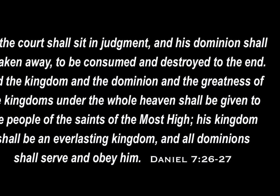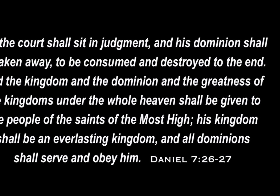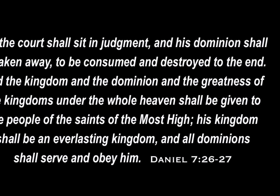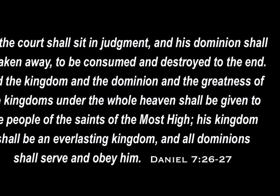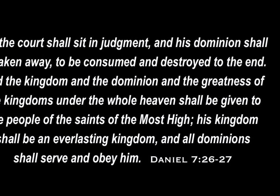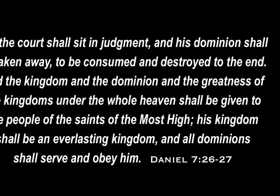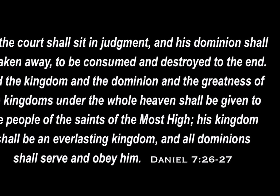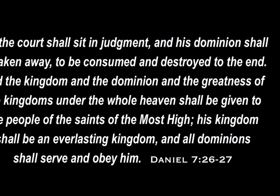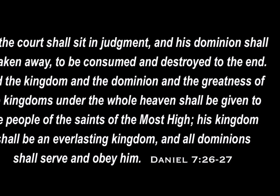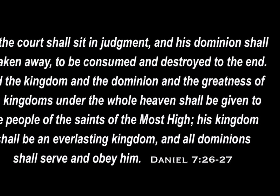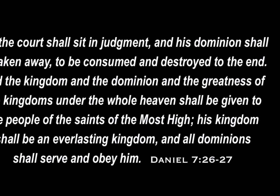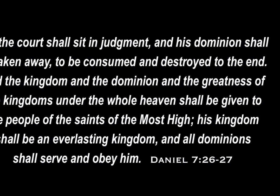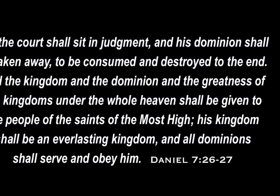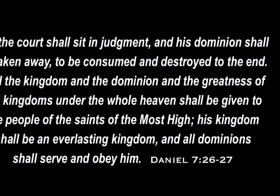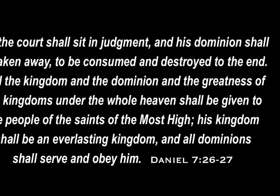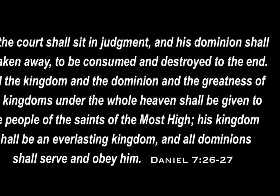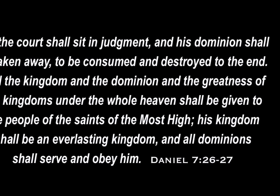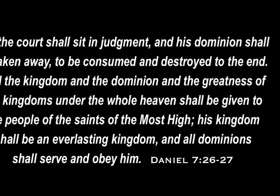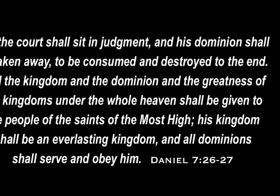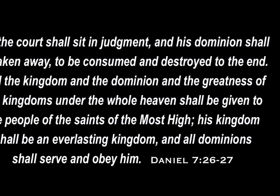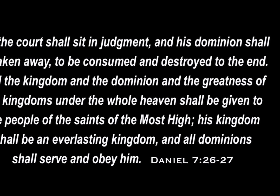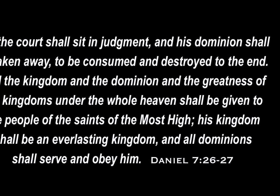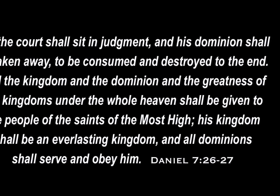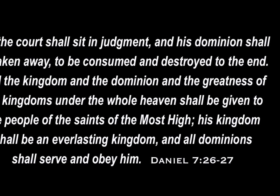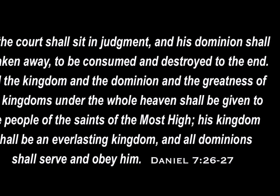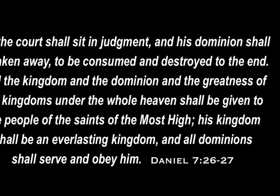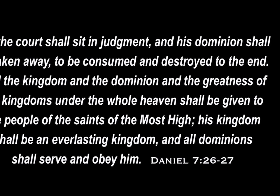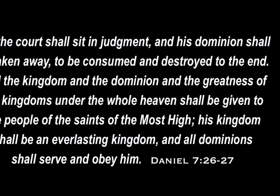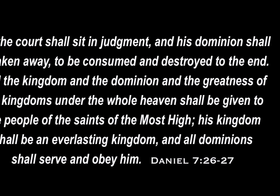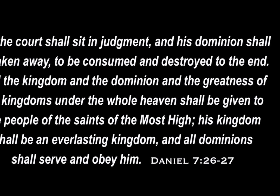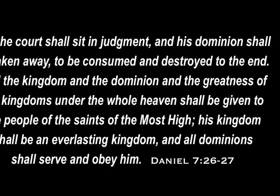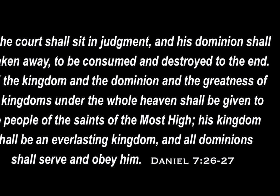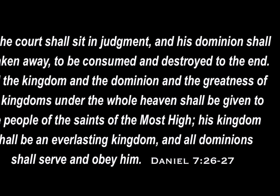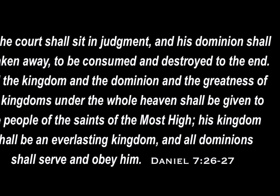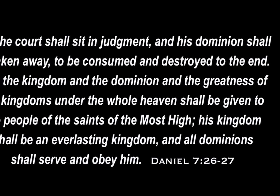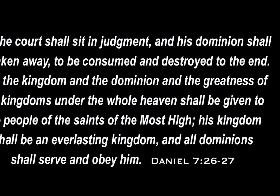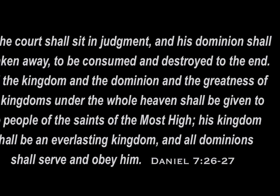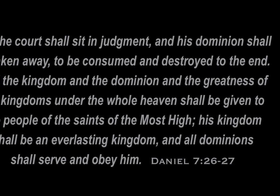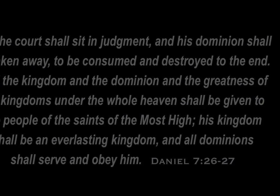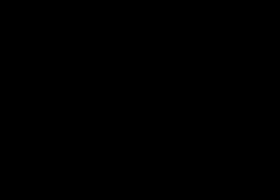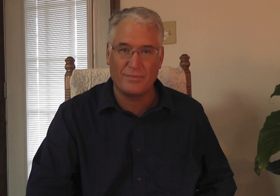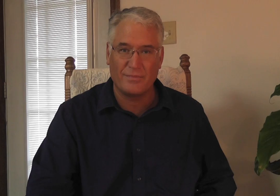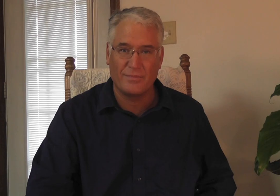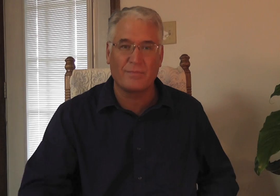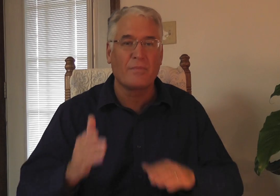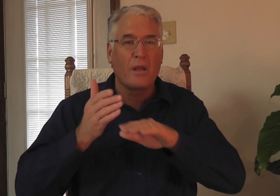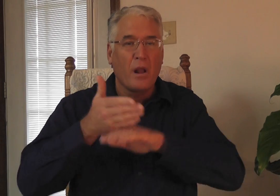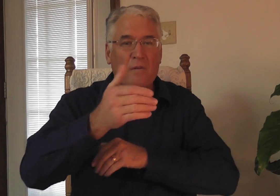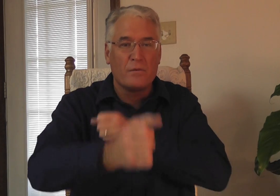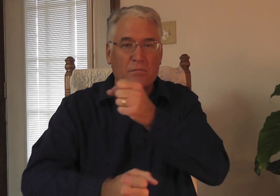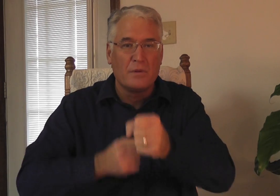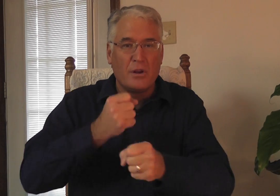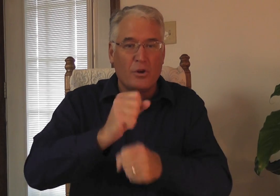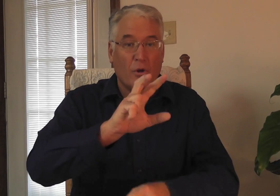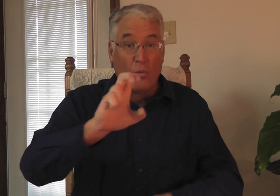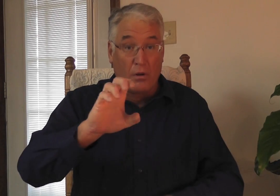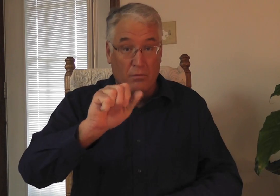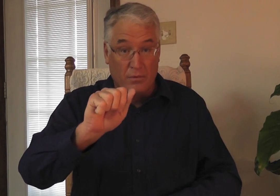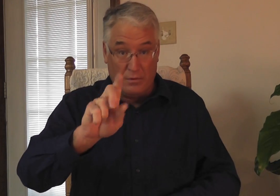people of the saints of the Most High. His kingdom shall be an everlasting kingdom, and all dominions shall serve and obey him.